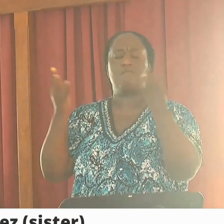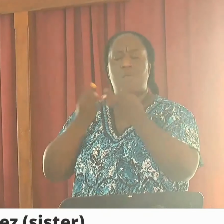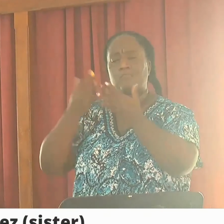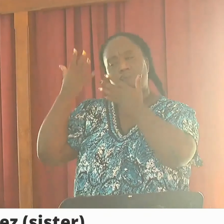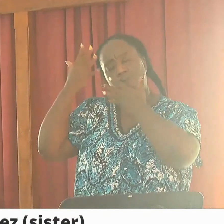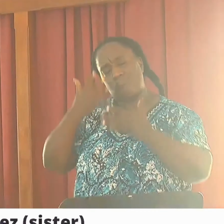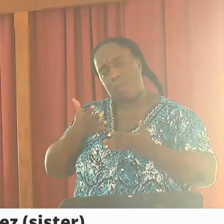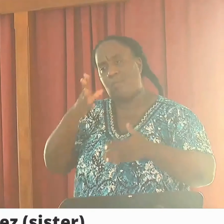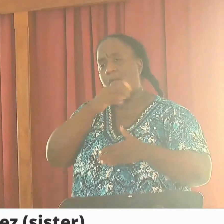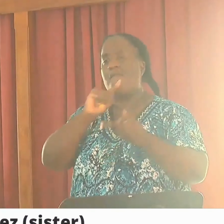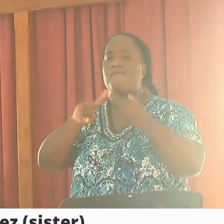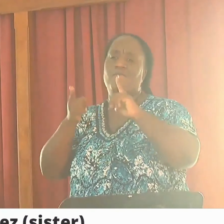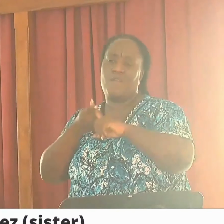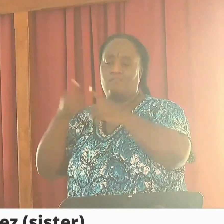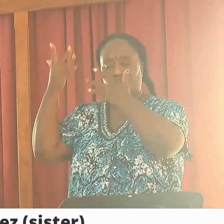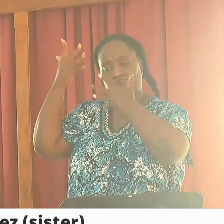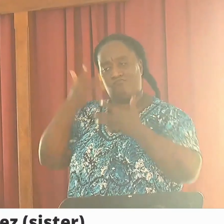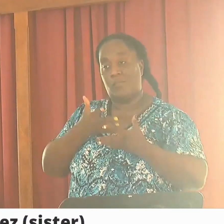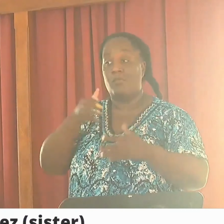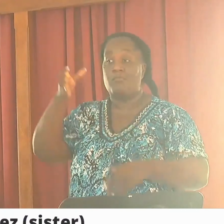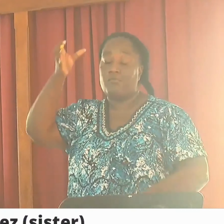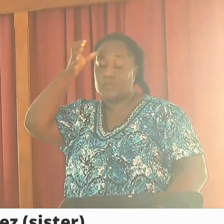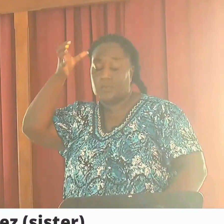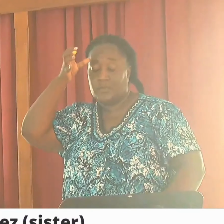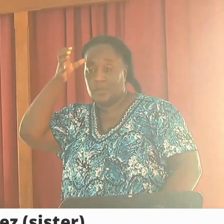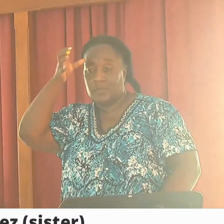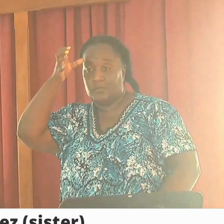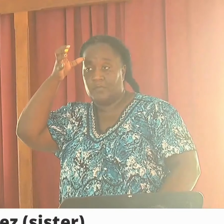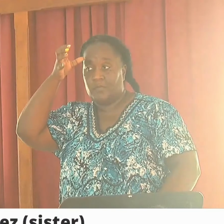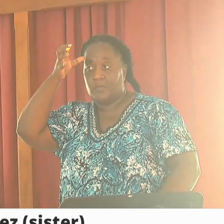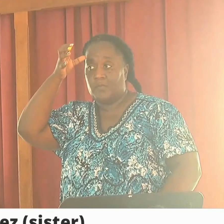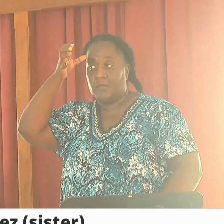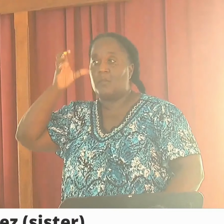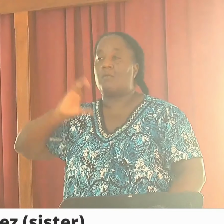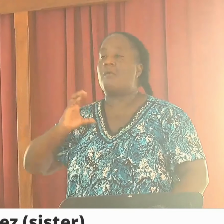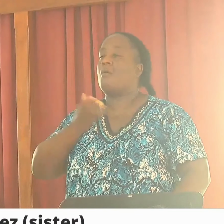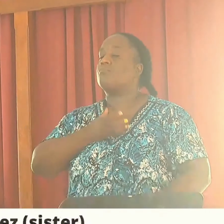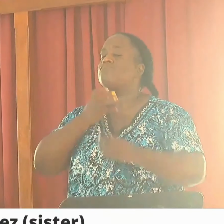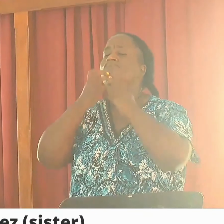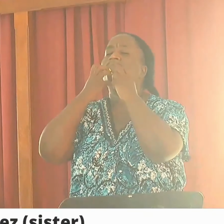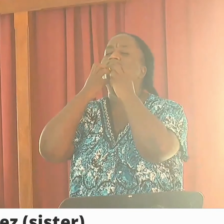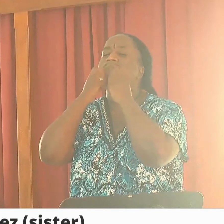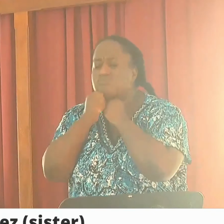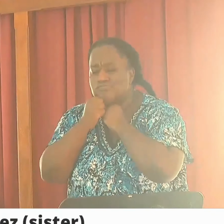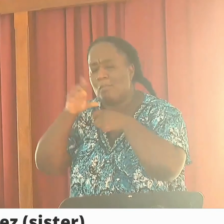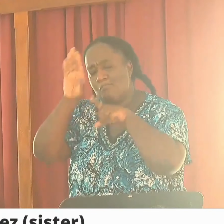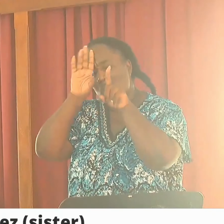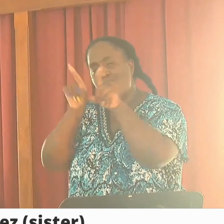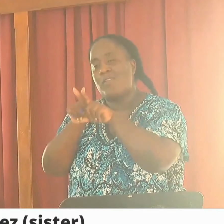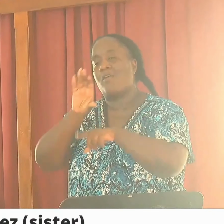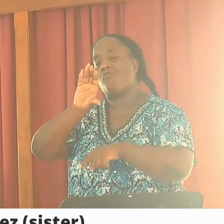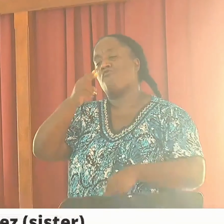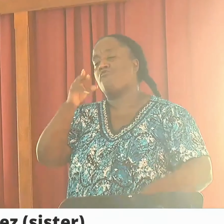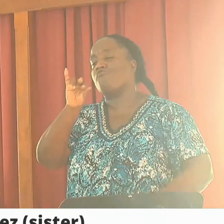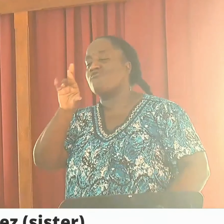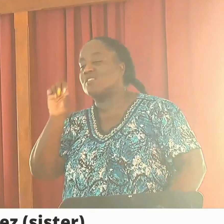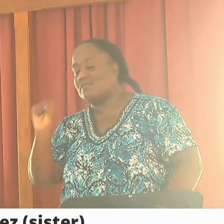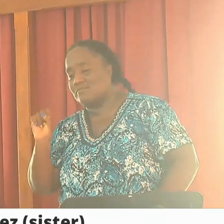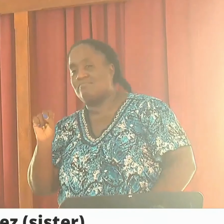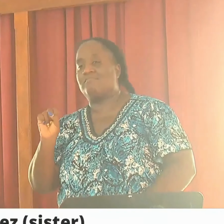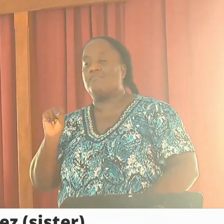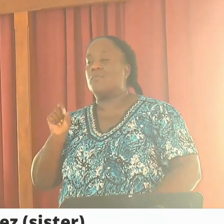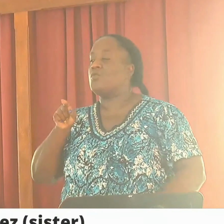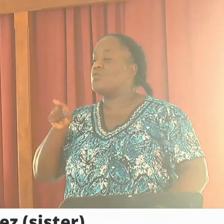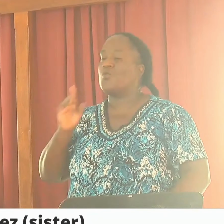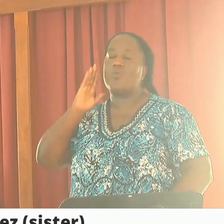and many dear friends. Christopher, our dearly beloved brother Chris, you will